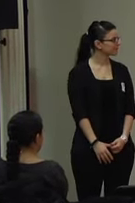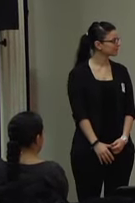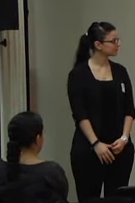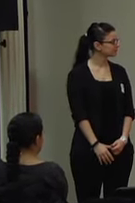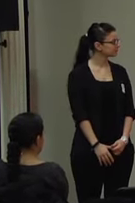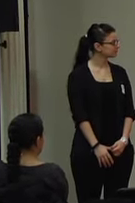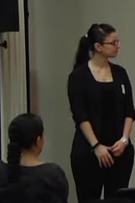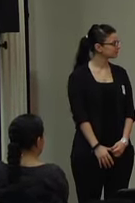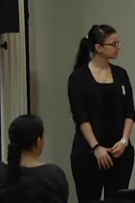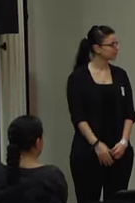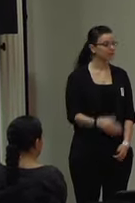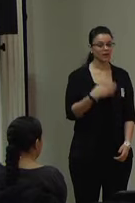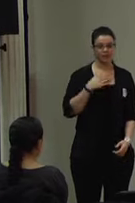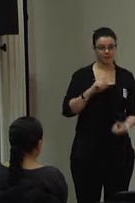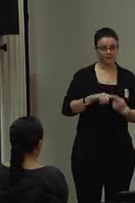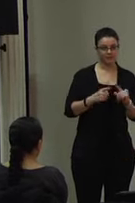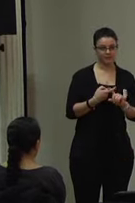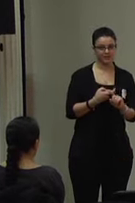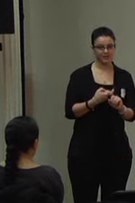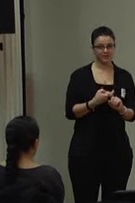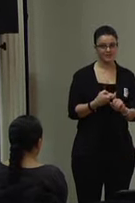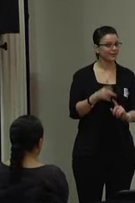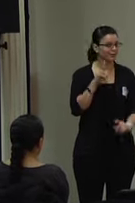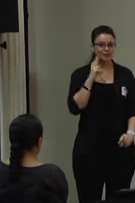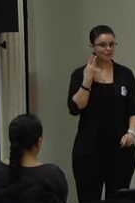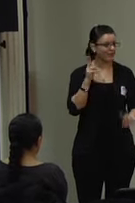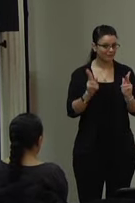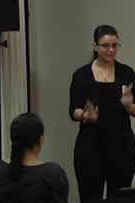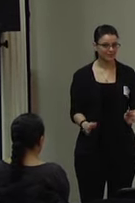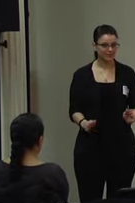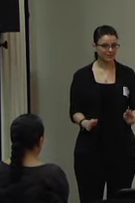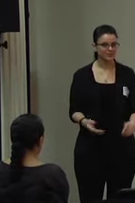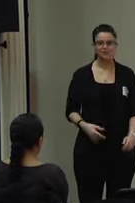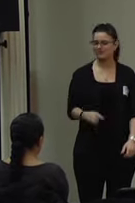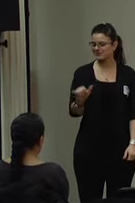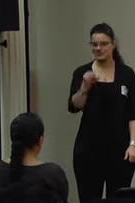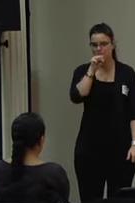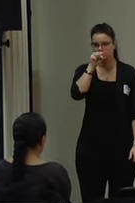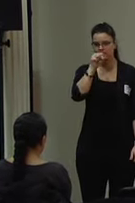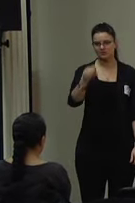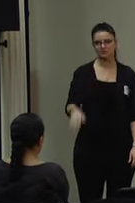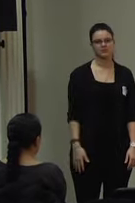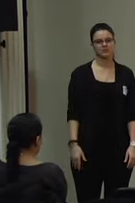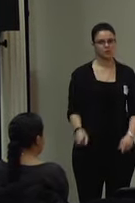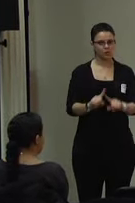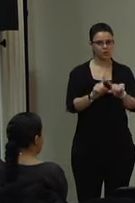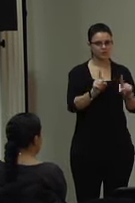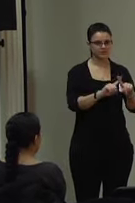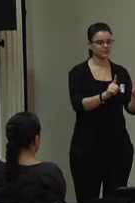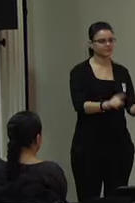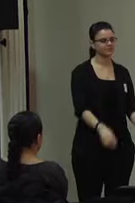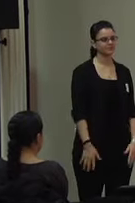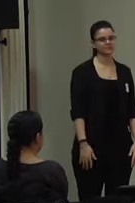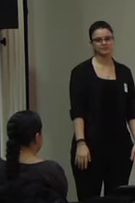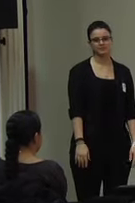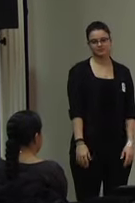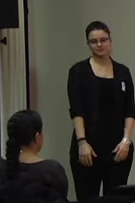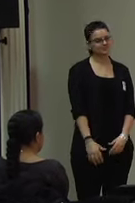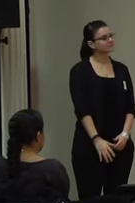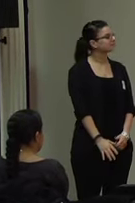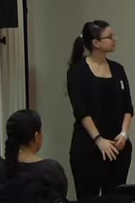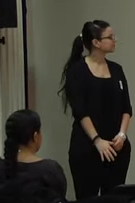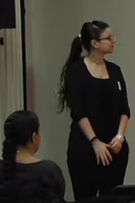aren't vegan love it and ask me to make it for them. It's fabulous. You can make sort of a French sauce with mustard and all kinds of spices, and it's fabulous.